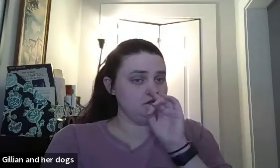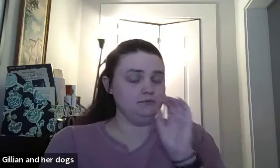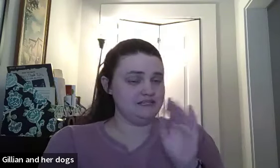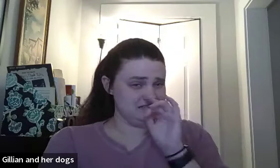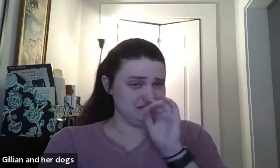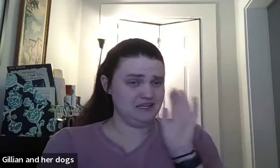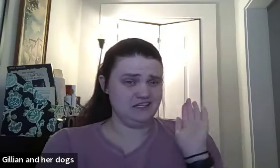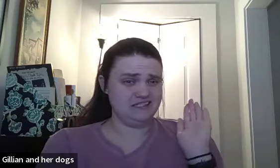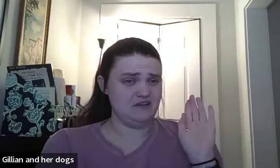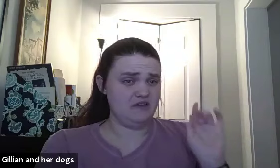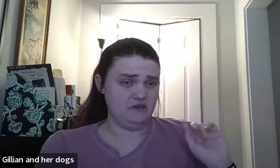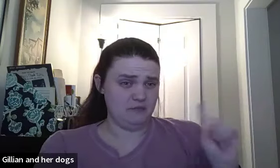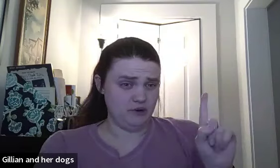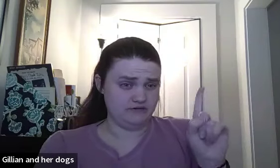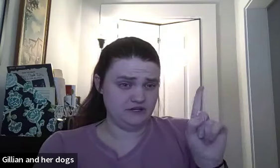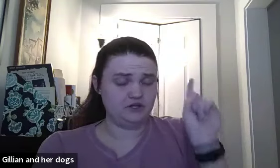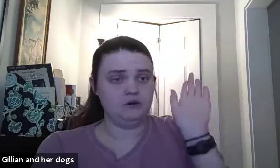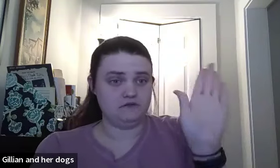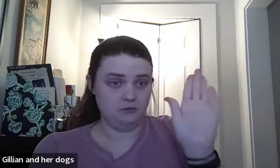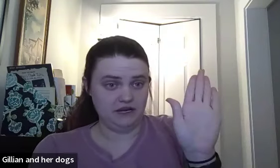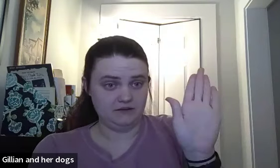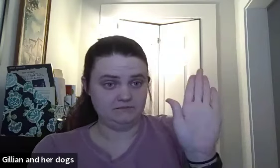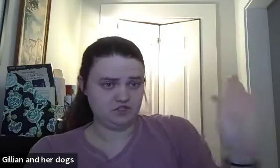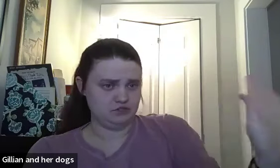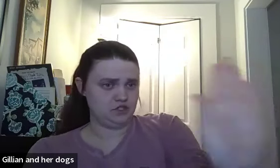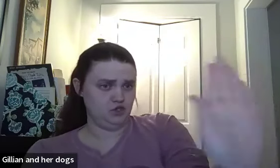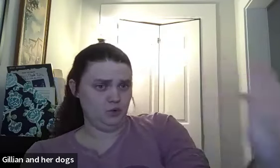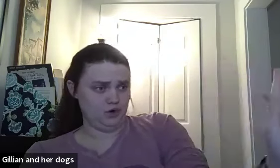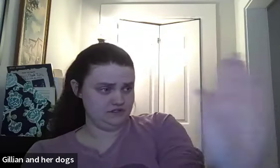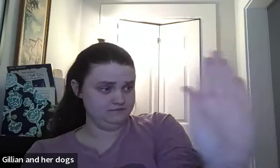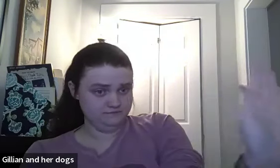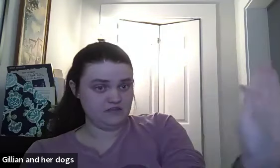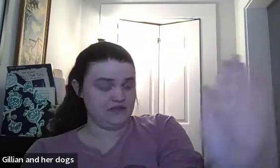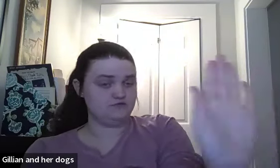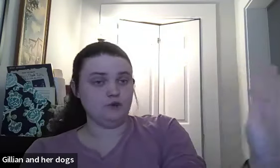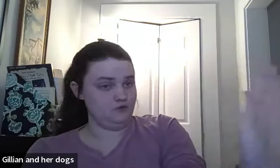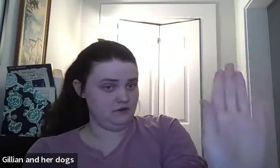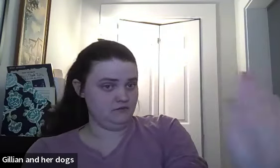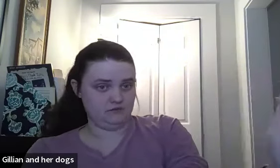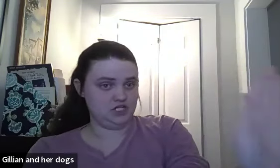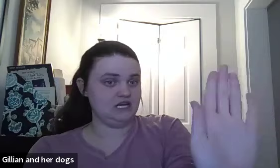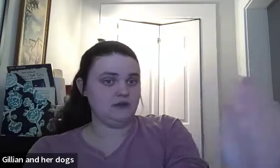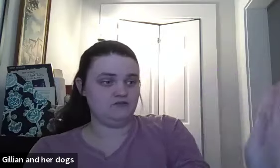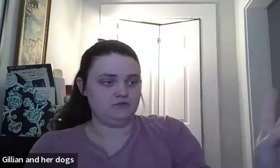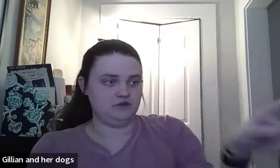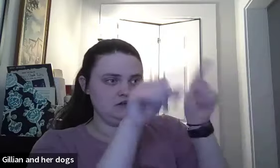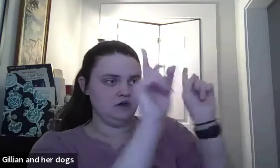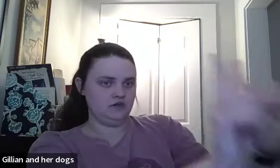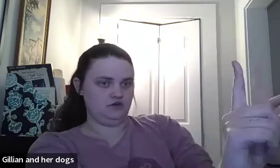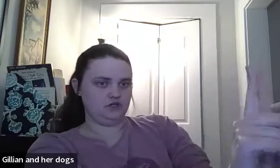you basically, instead of having that pointer finger, you have the open hand. So it's yours. And that's for both of them. Like I'm shaking it back and forth between there are two